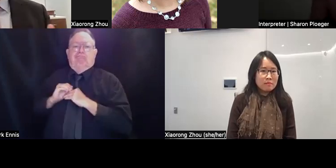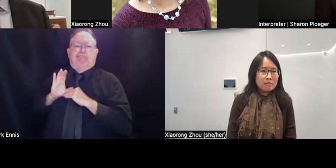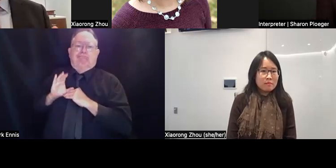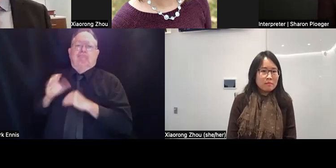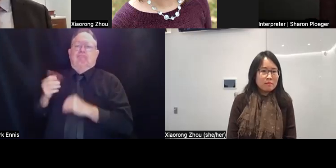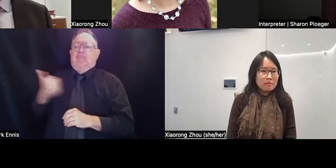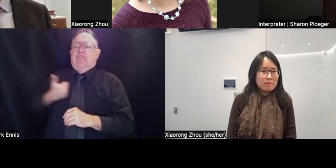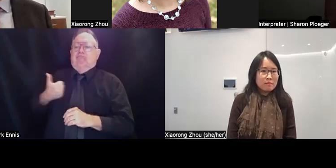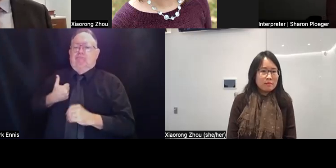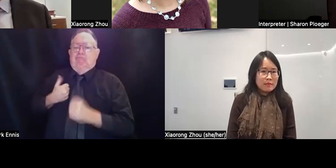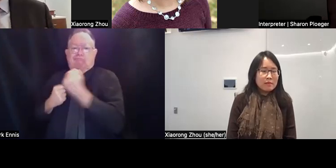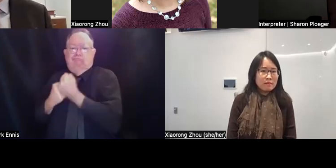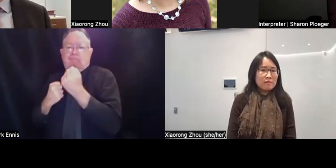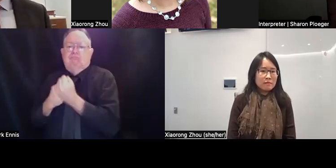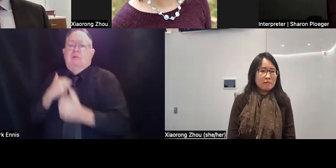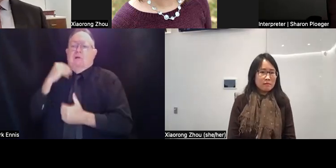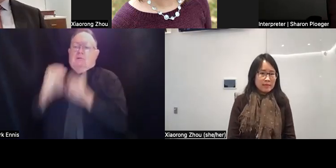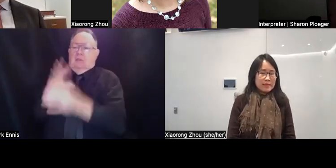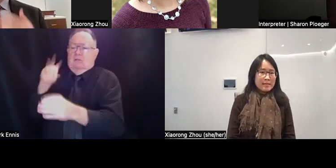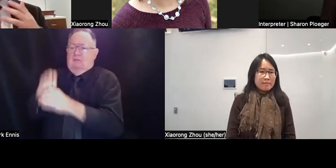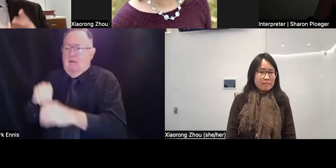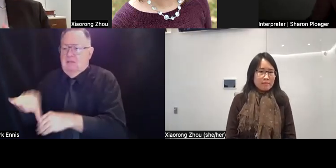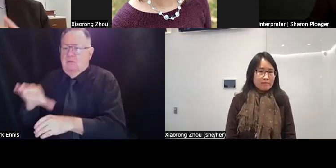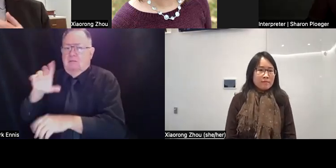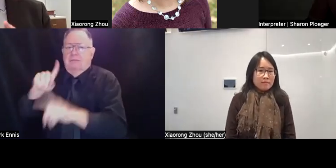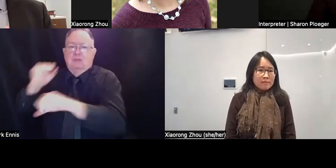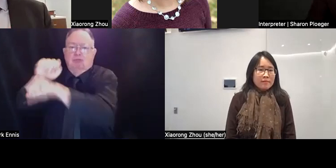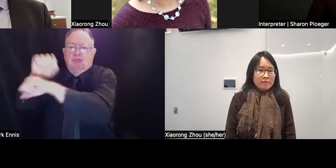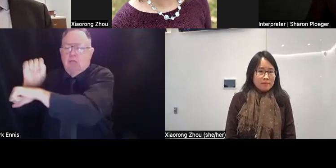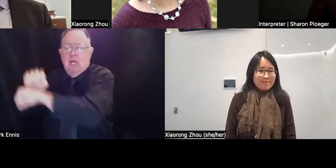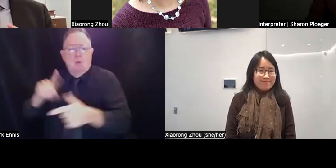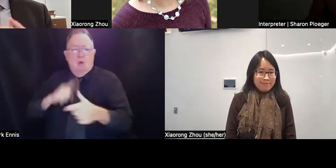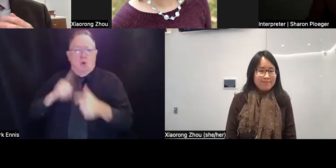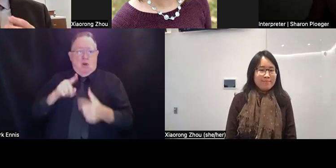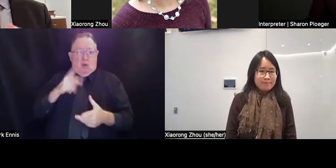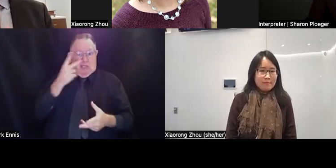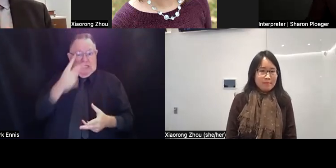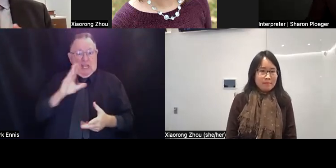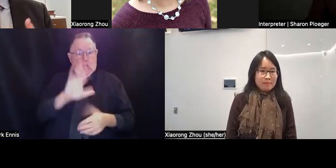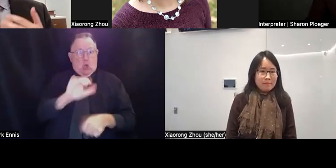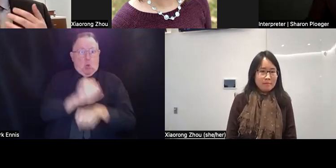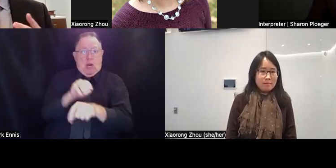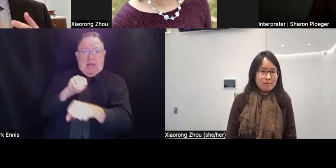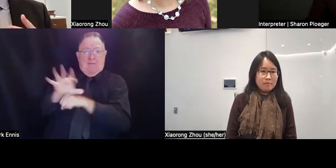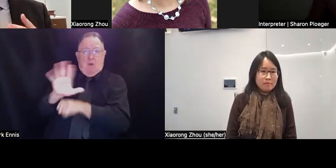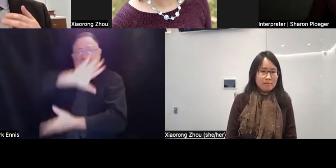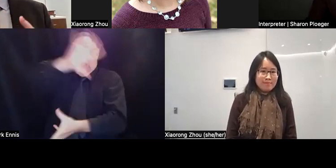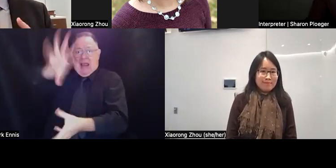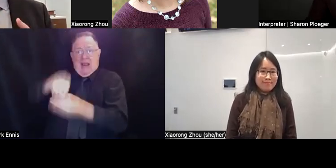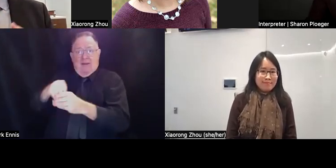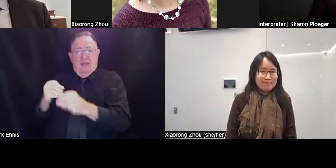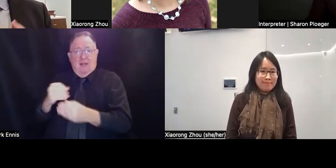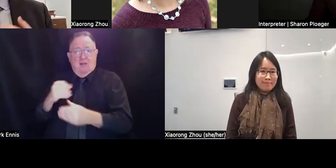employment? Maybe all of the above, but talk a little bit more about maybe that